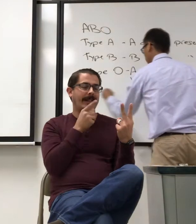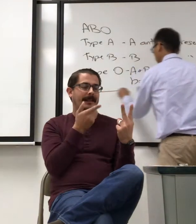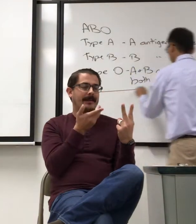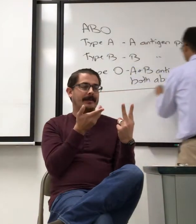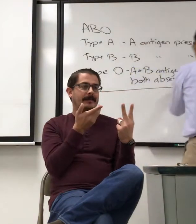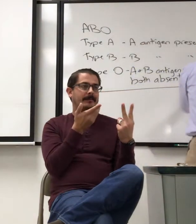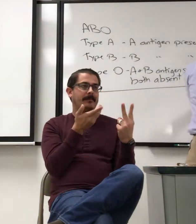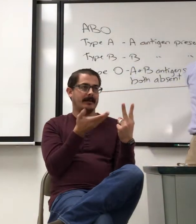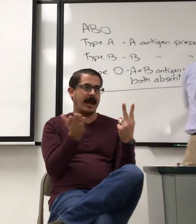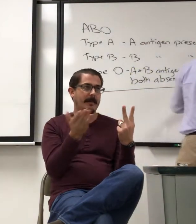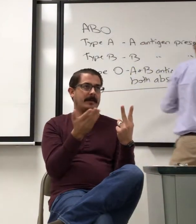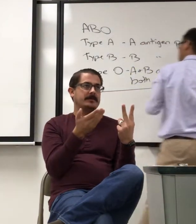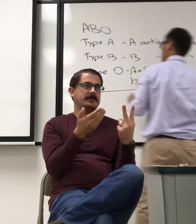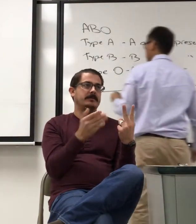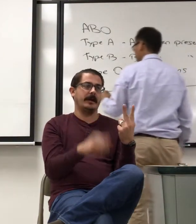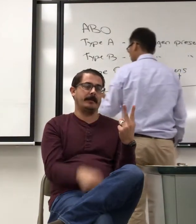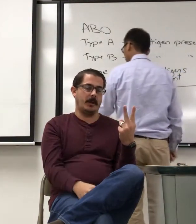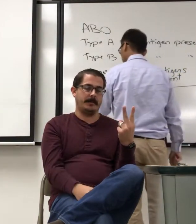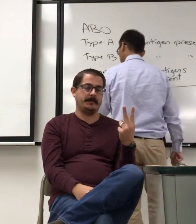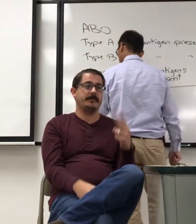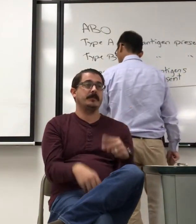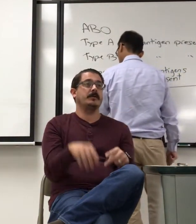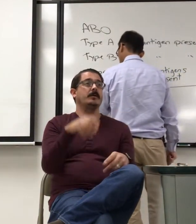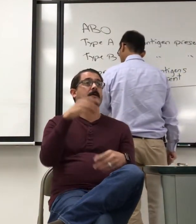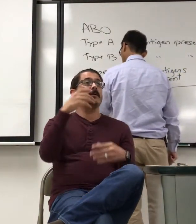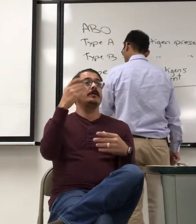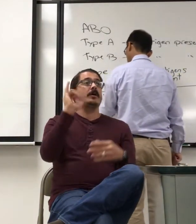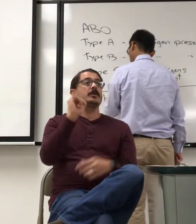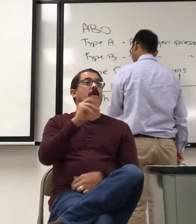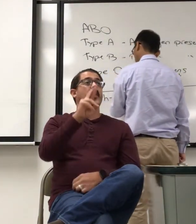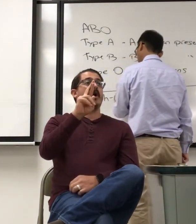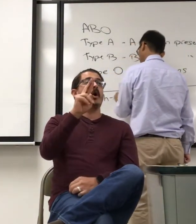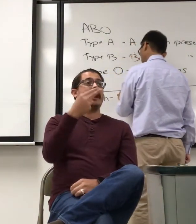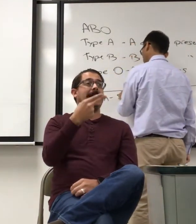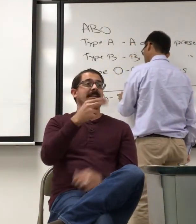However, the RH system